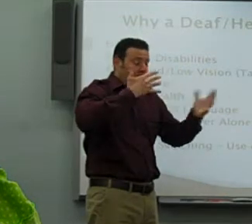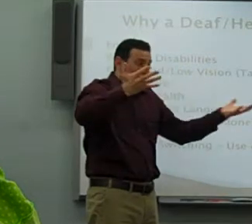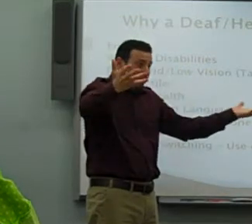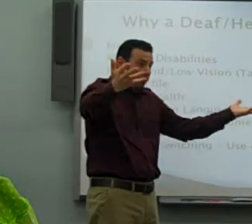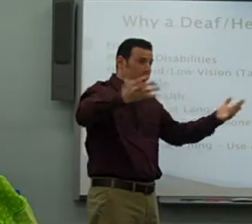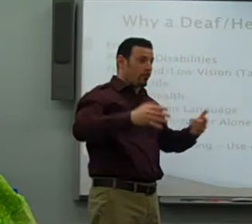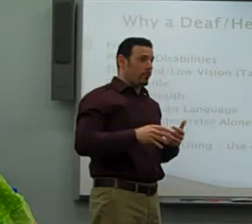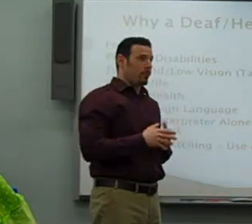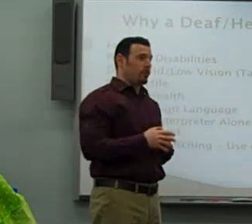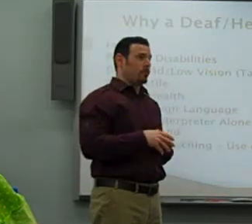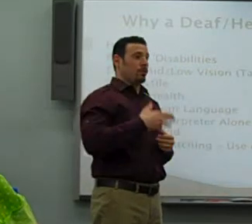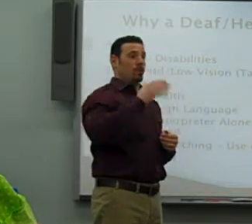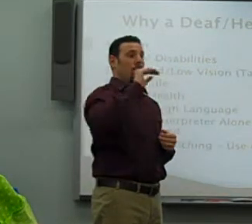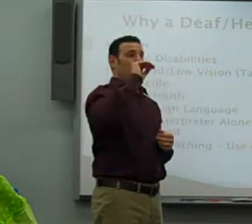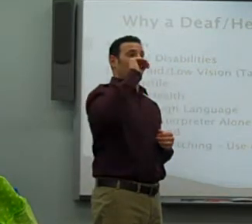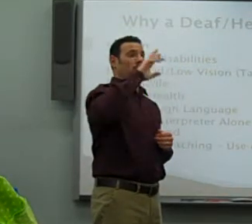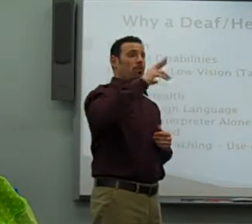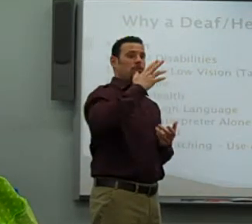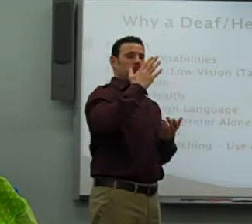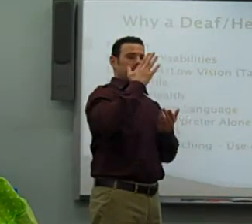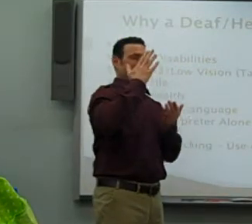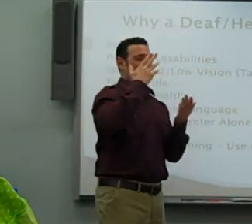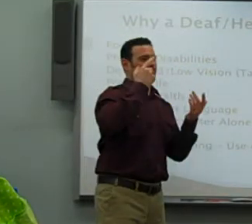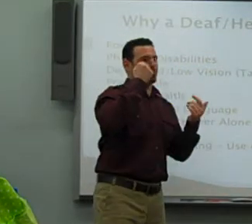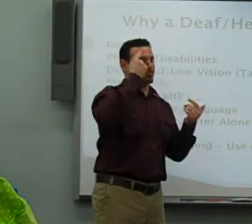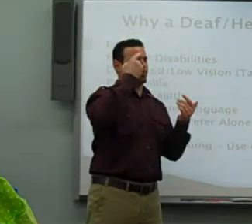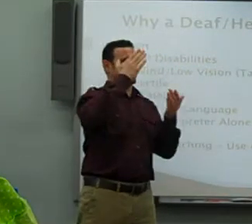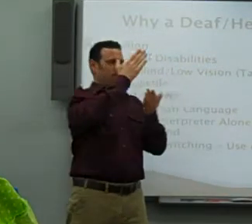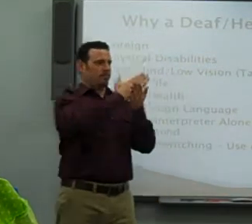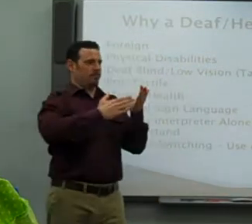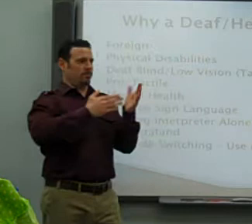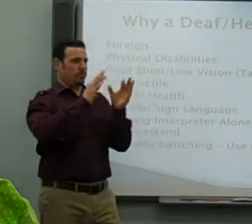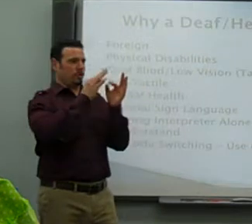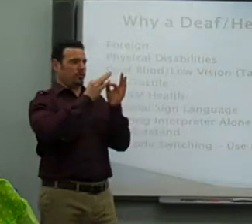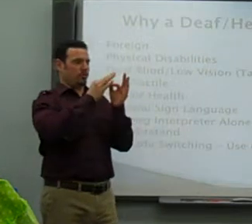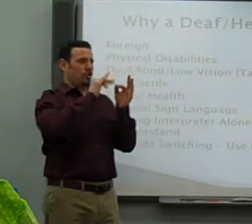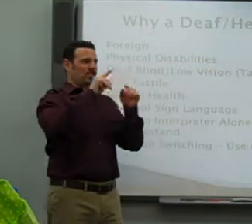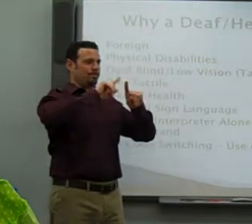Maybe there might have been a little bit of confusion about putting down the names because the names were the same.